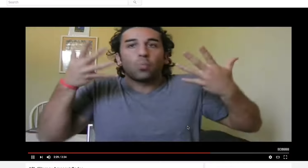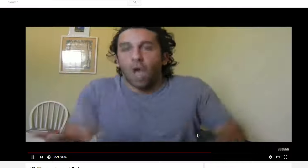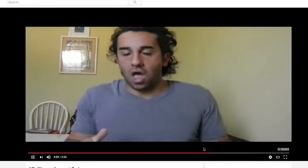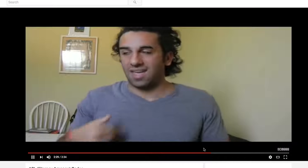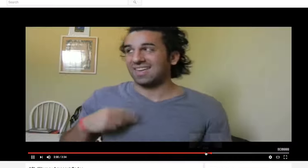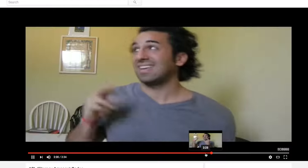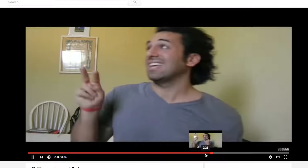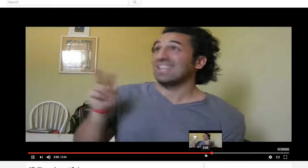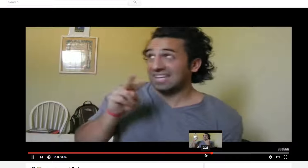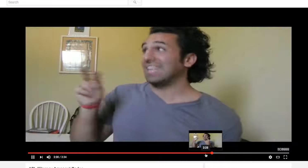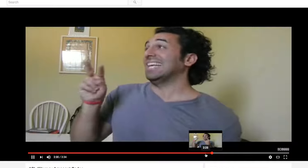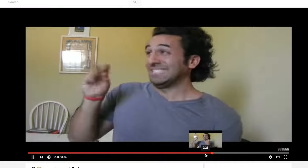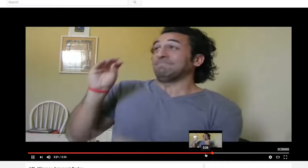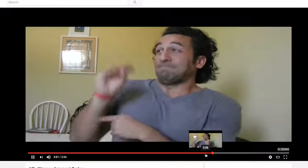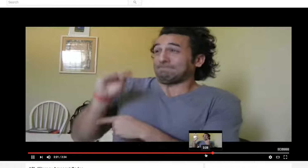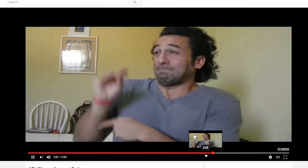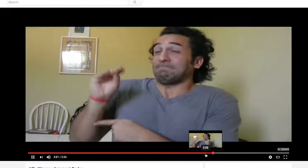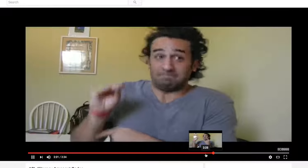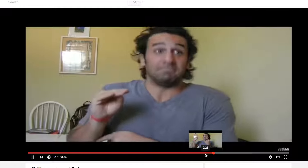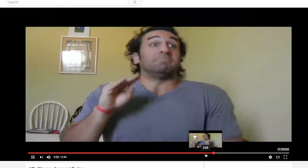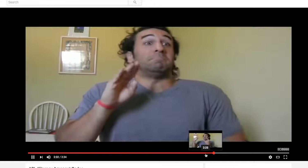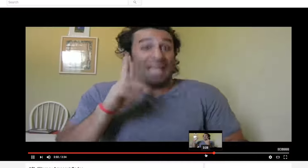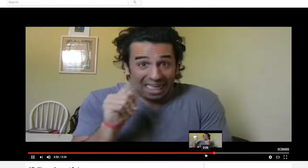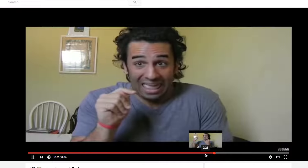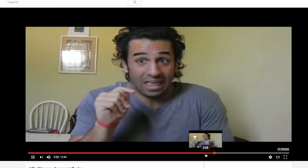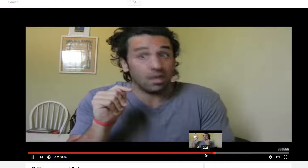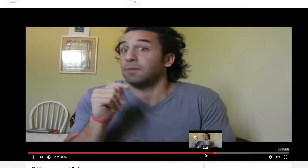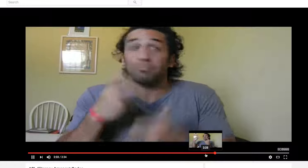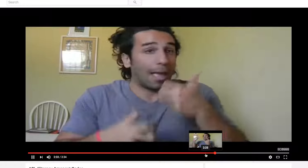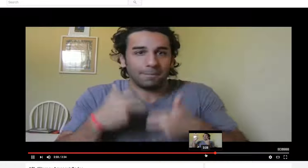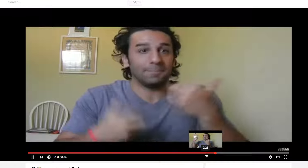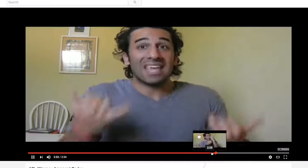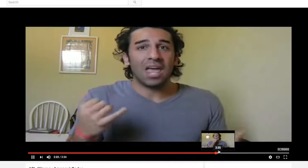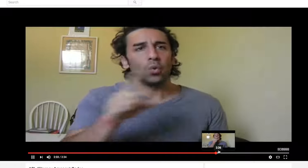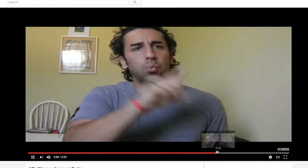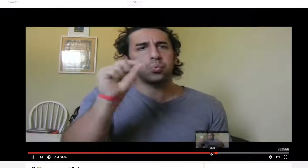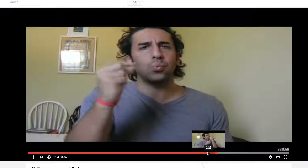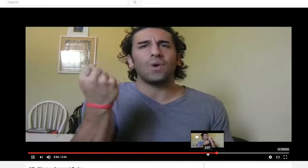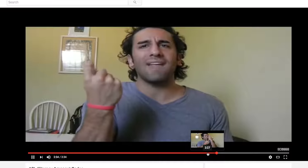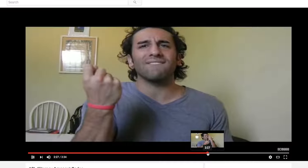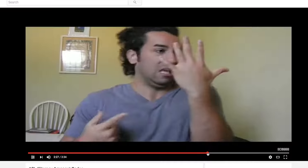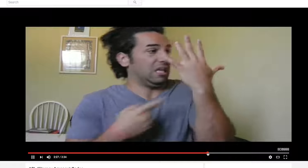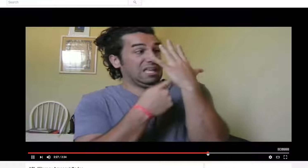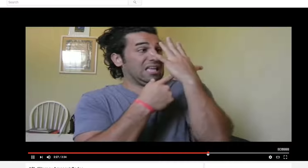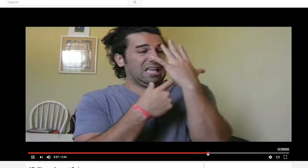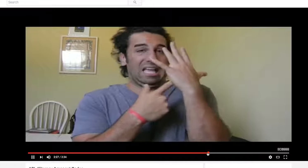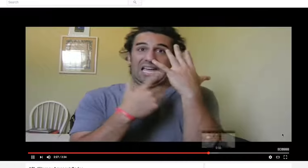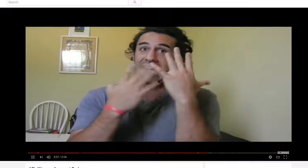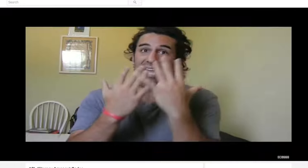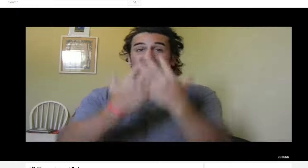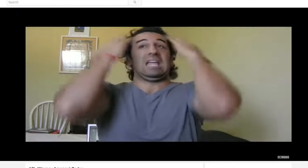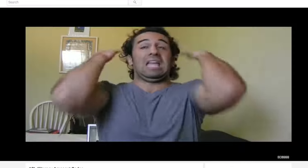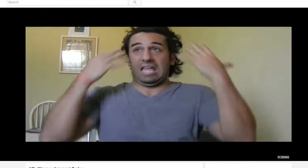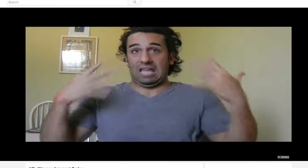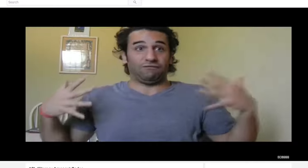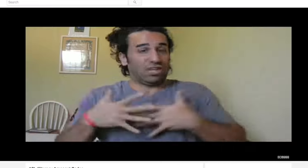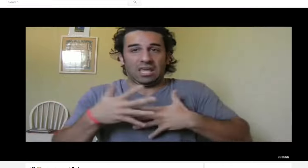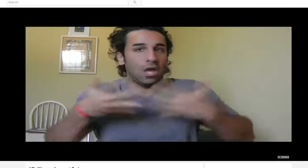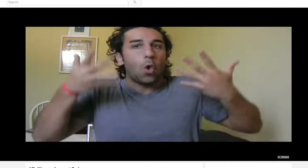They felt overwhelmed and scared because they were mocked and oppressed all the time, and they said that they understood things when they really